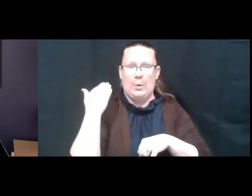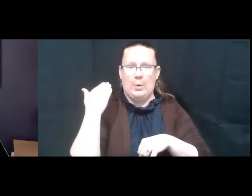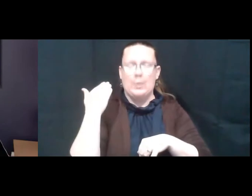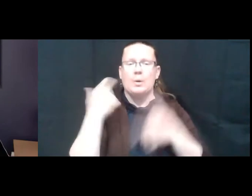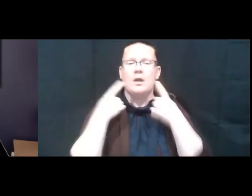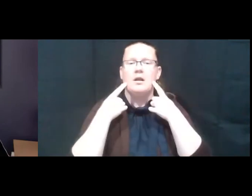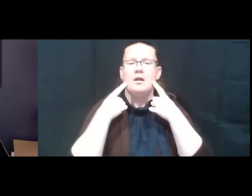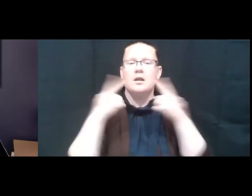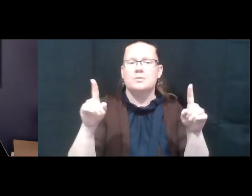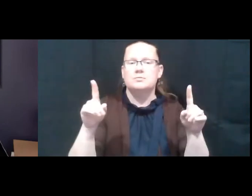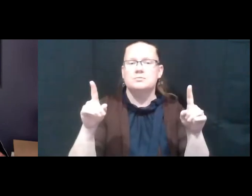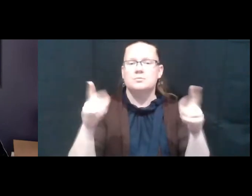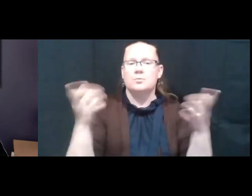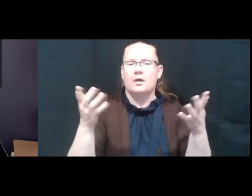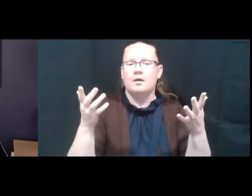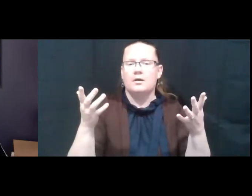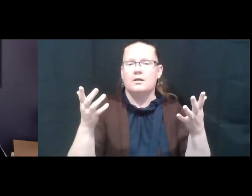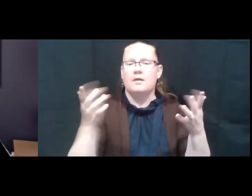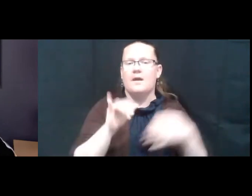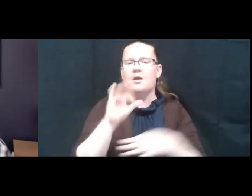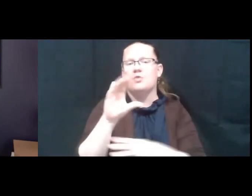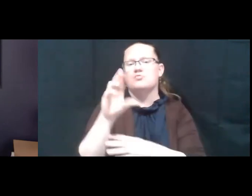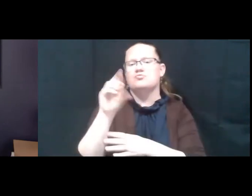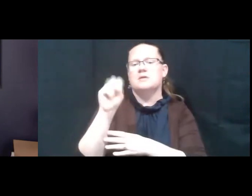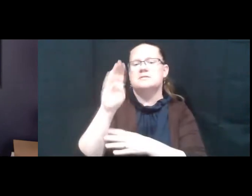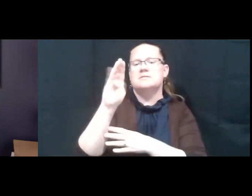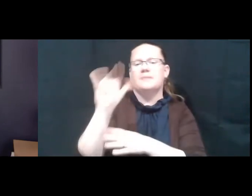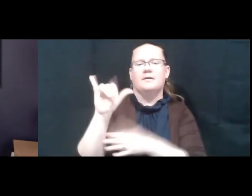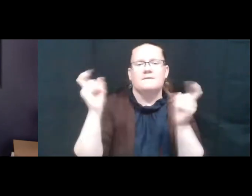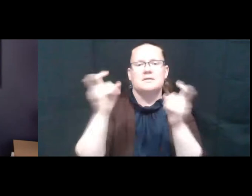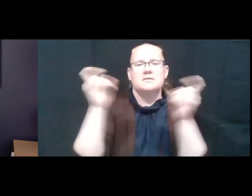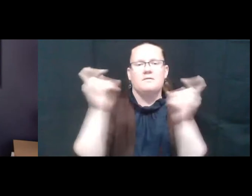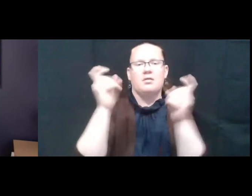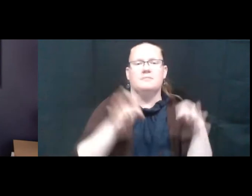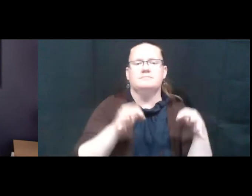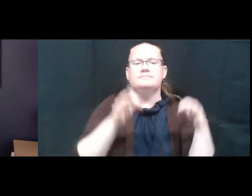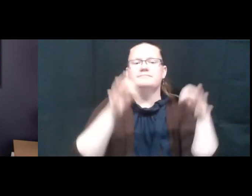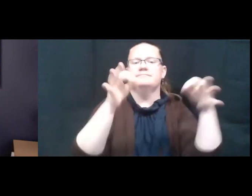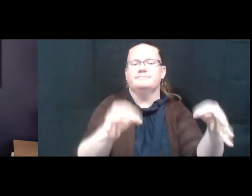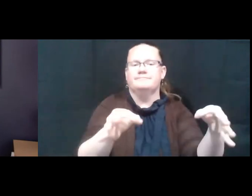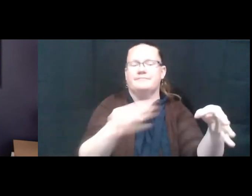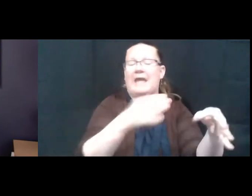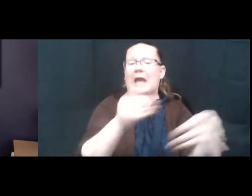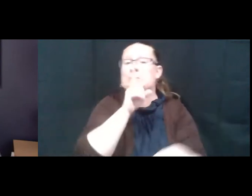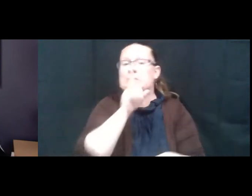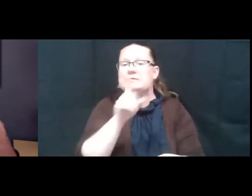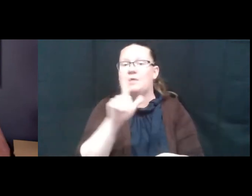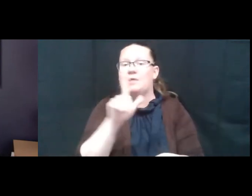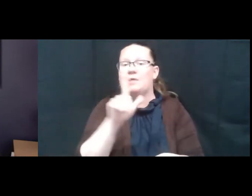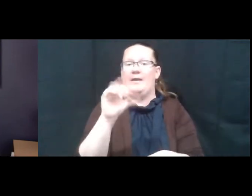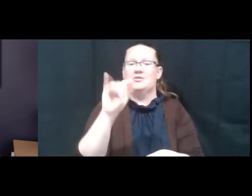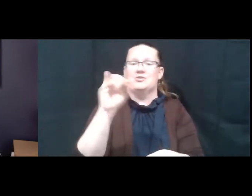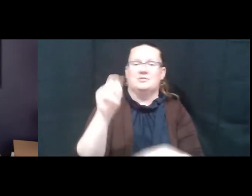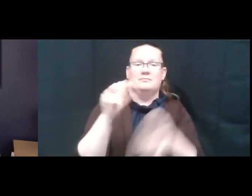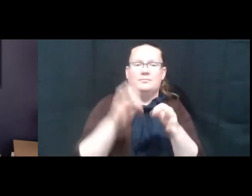they moved the Crosby Festival date and even the location. And so we're trying to take that